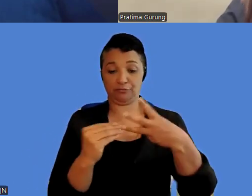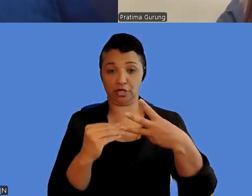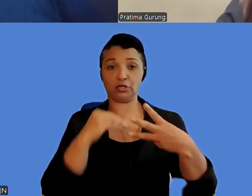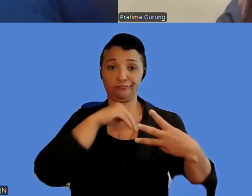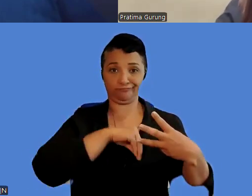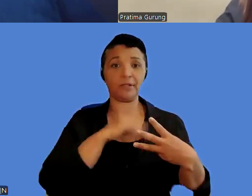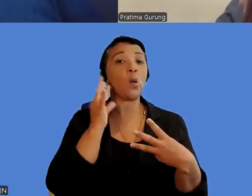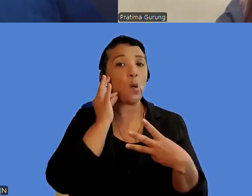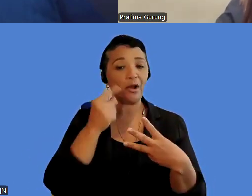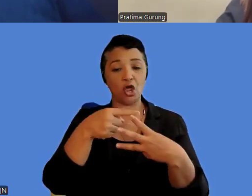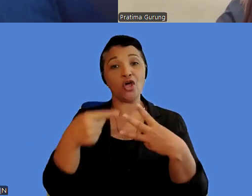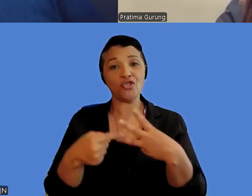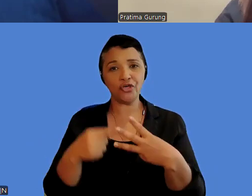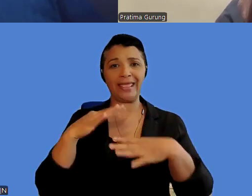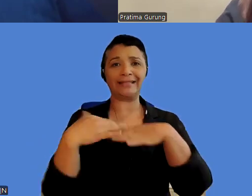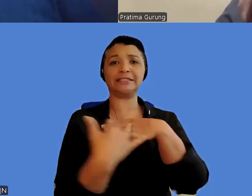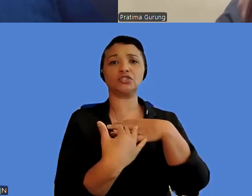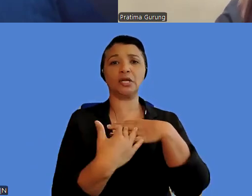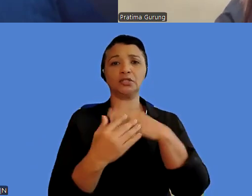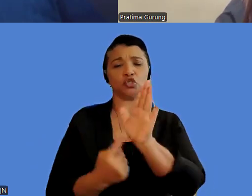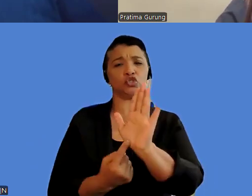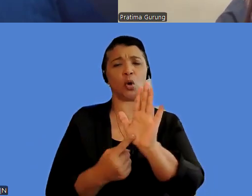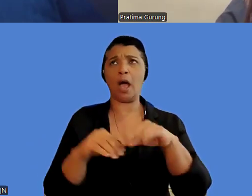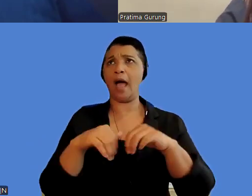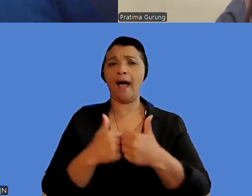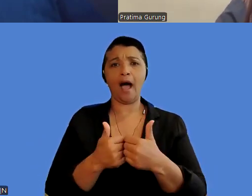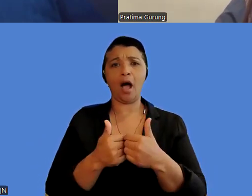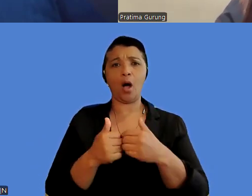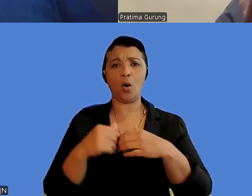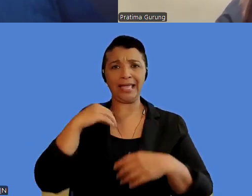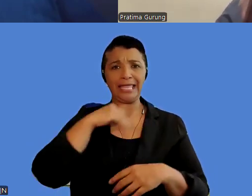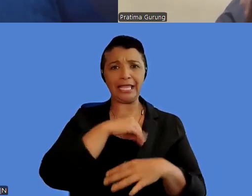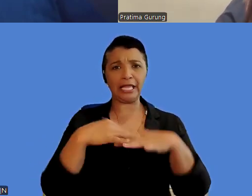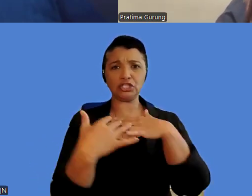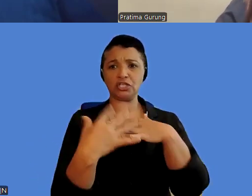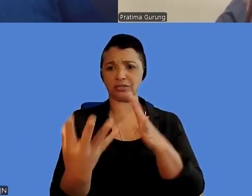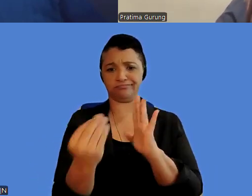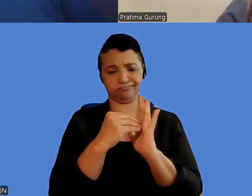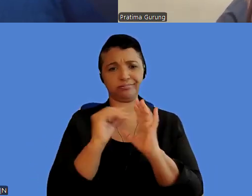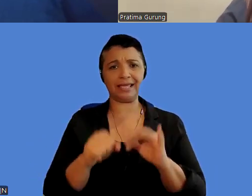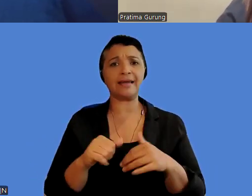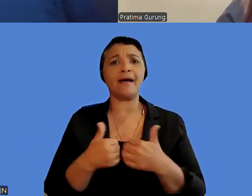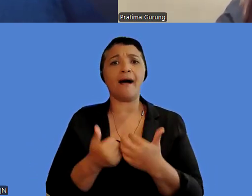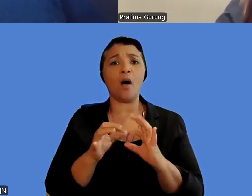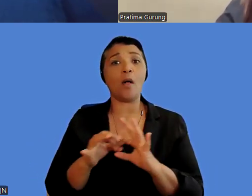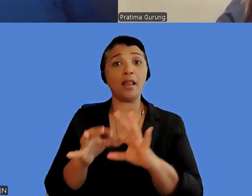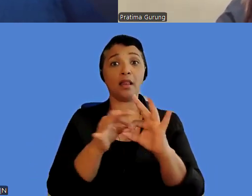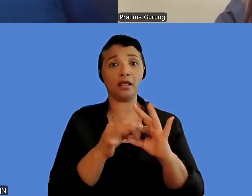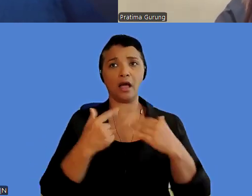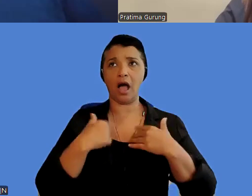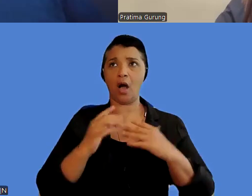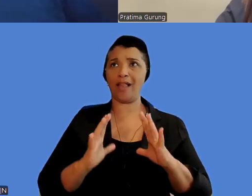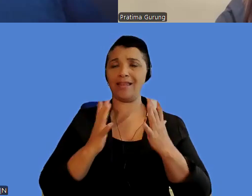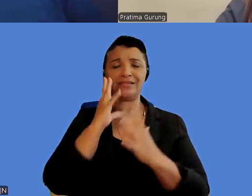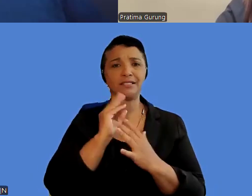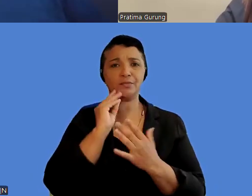or indigenous women with disability. So how do we bring these intersections? How do we link these intersections with our lived experience